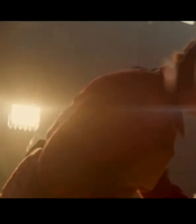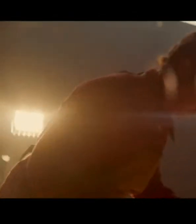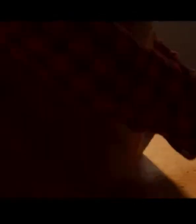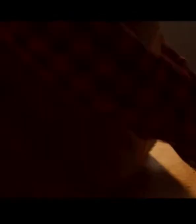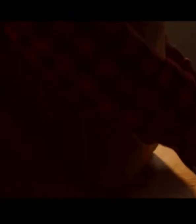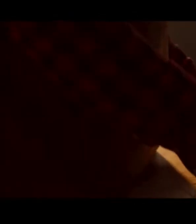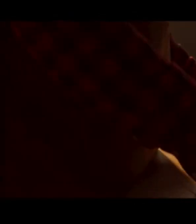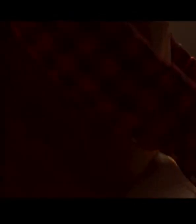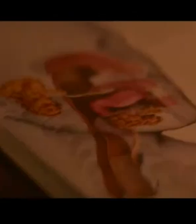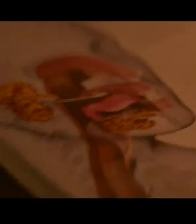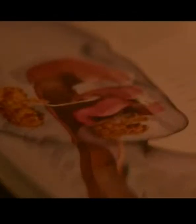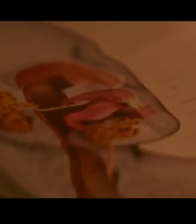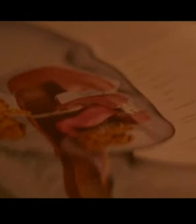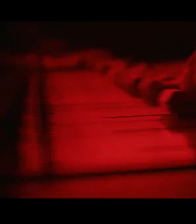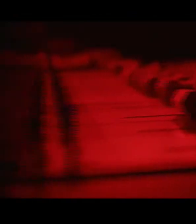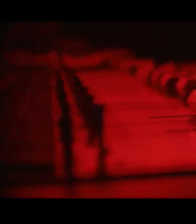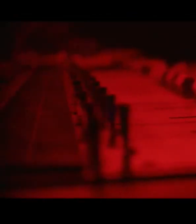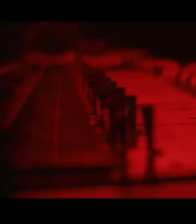We can imagine it